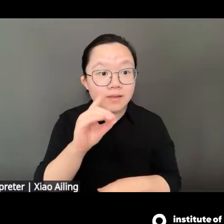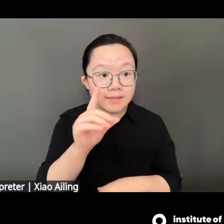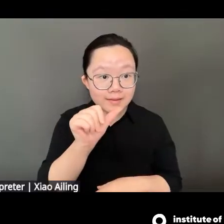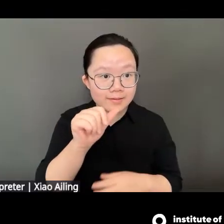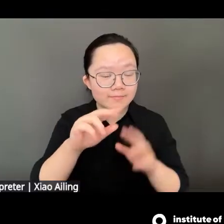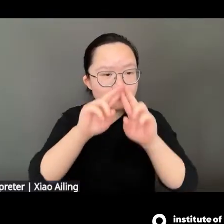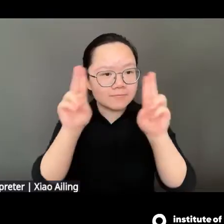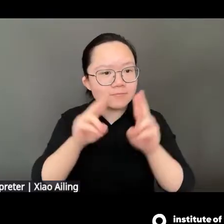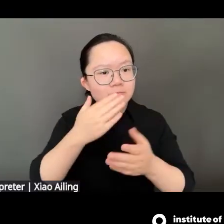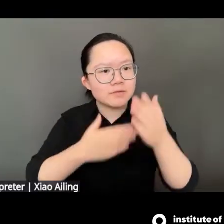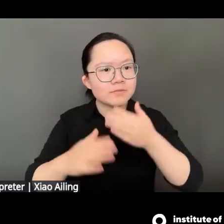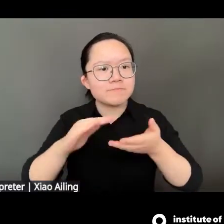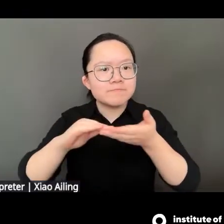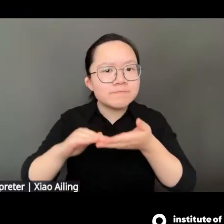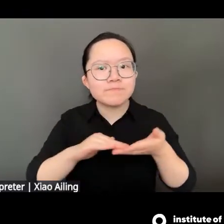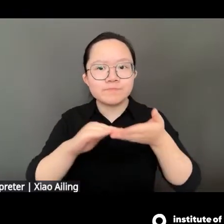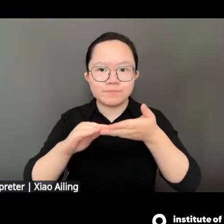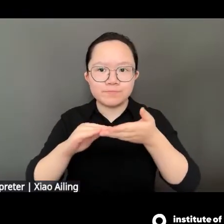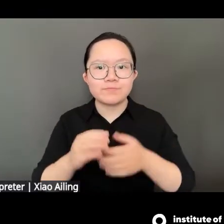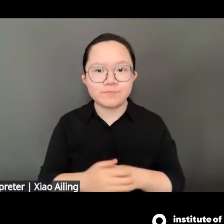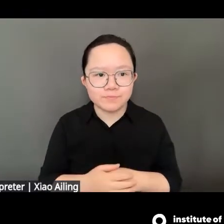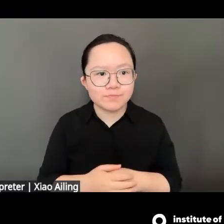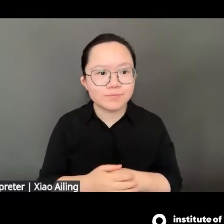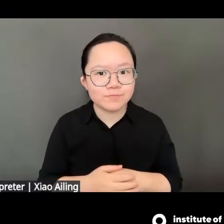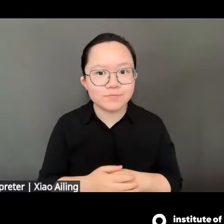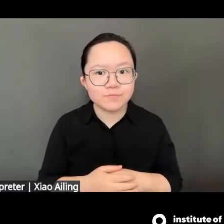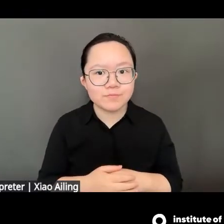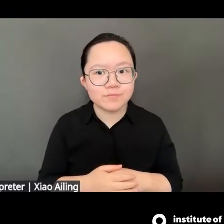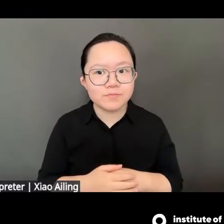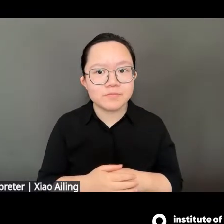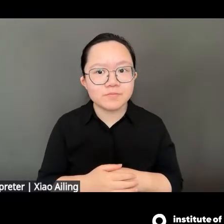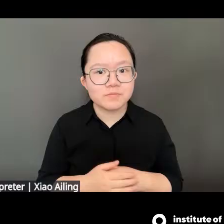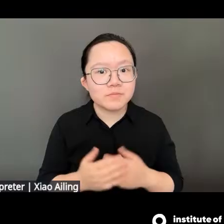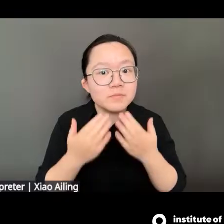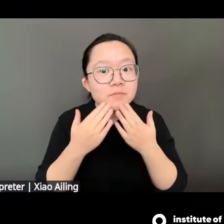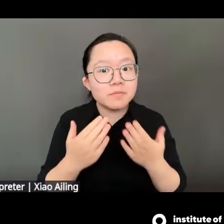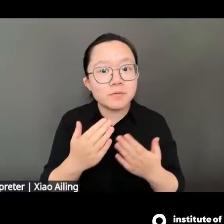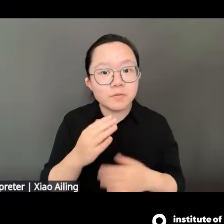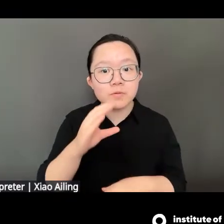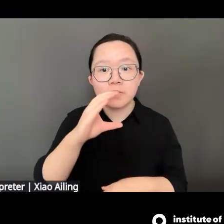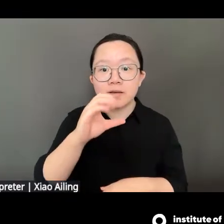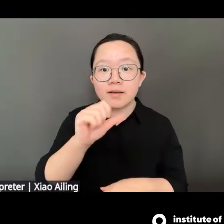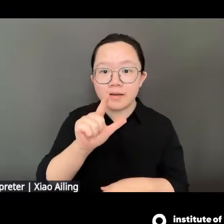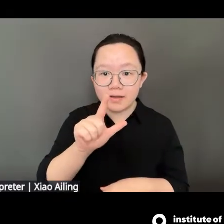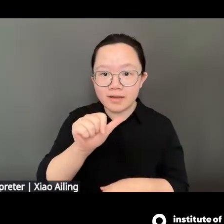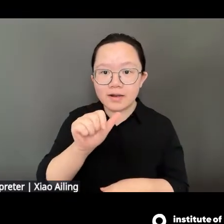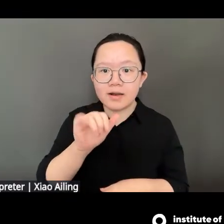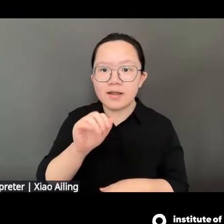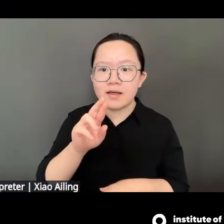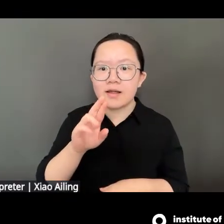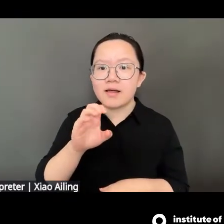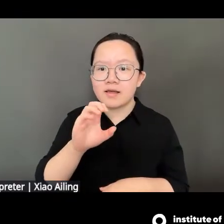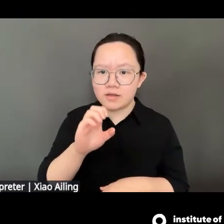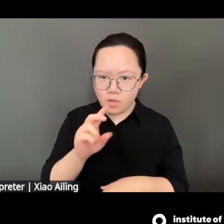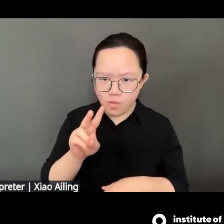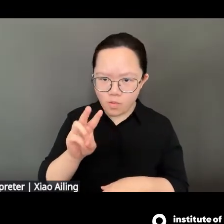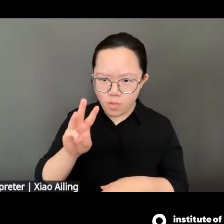Stephen Thompson and Brigitte Rohwerder from here at IDS. Thanks also to the over 40